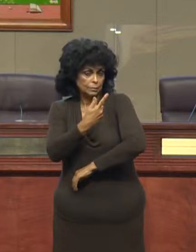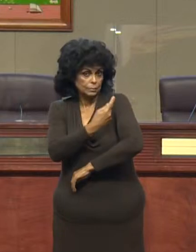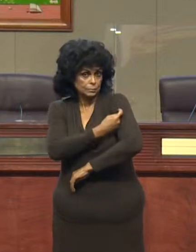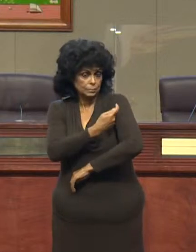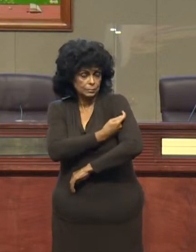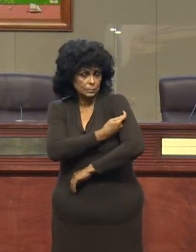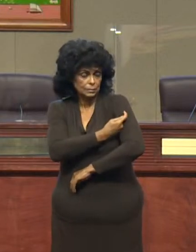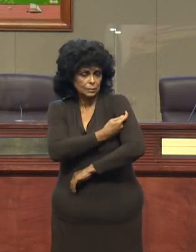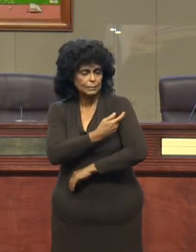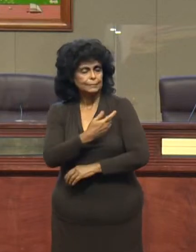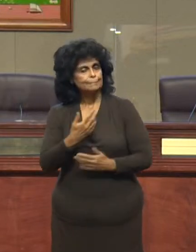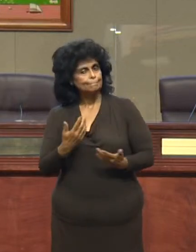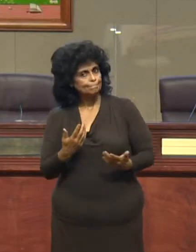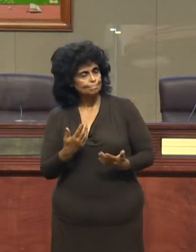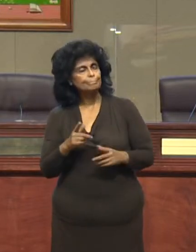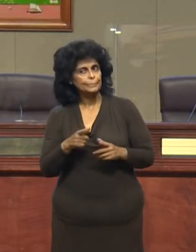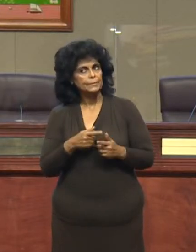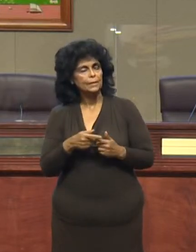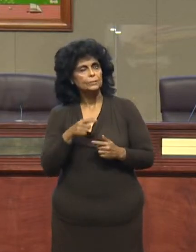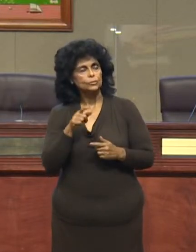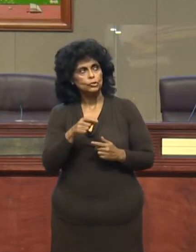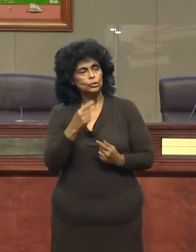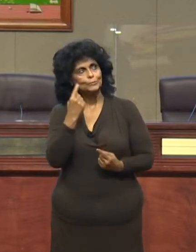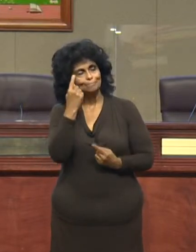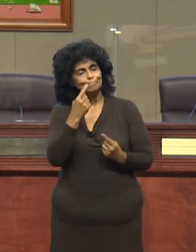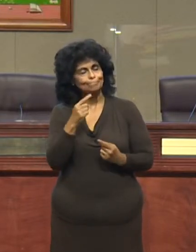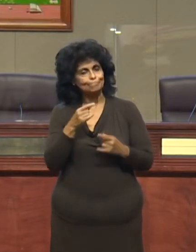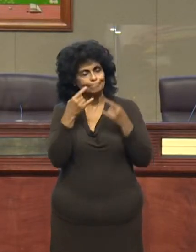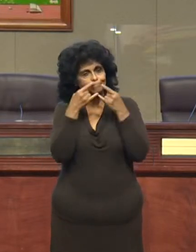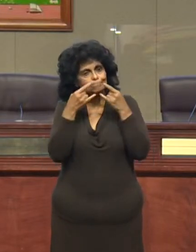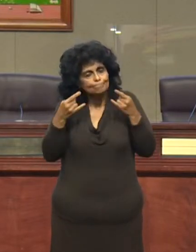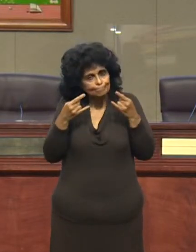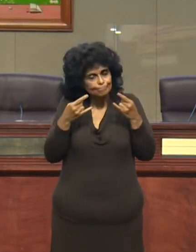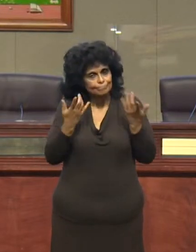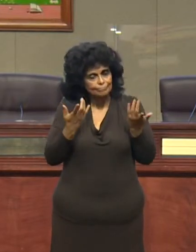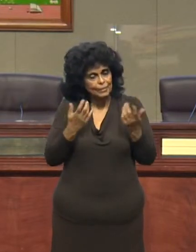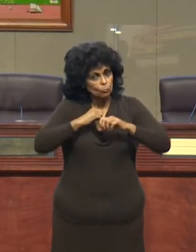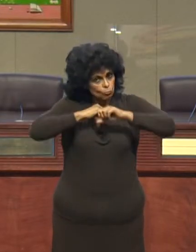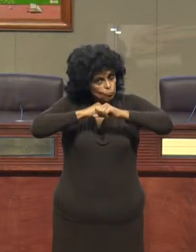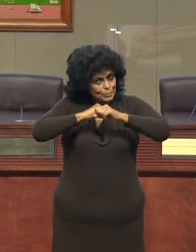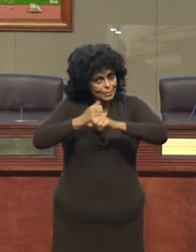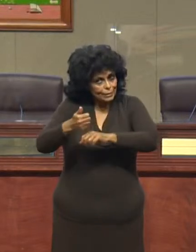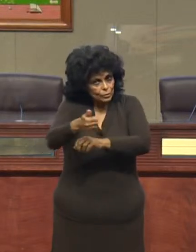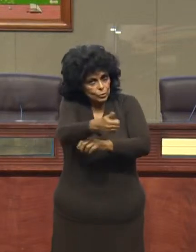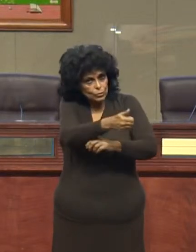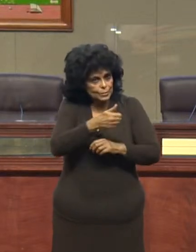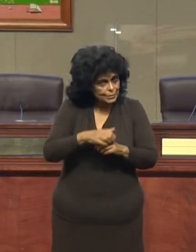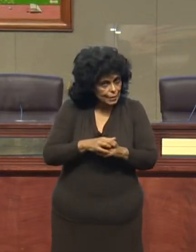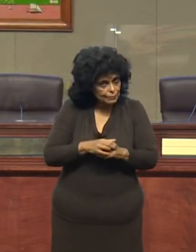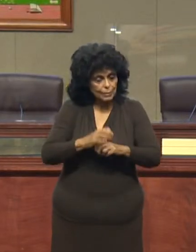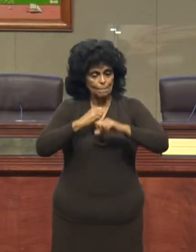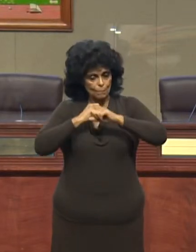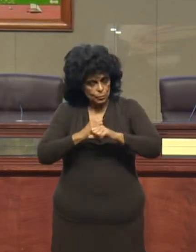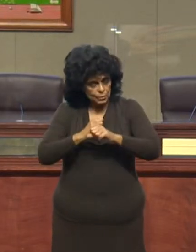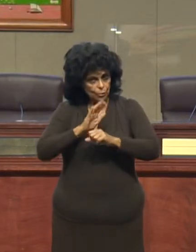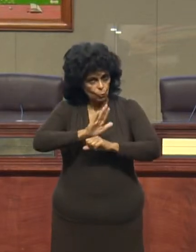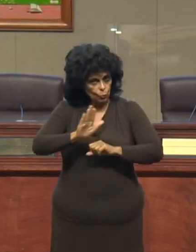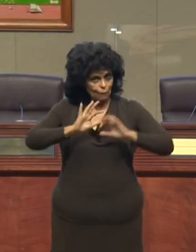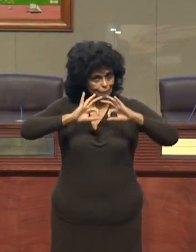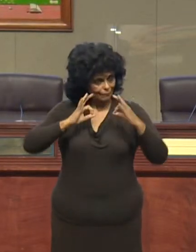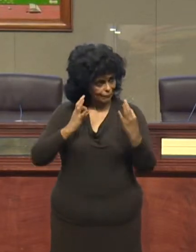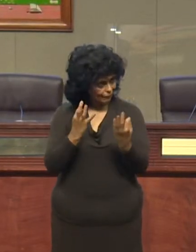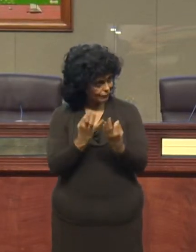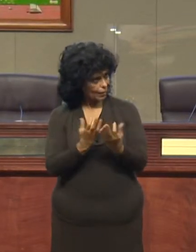consider wearing a facial covering. You should consider protecting yourself, your family members. If you